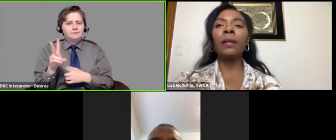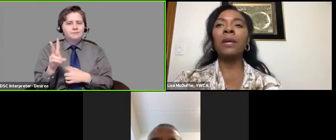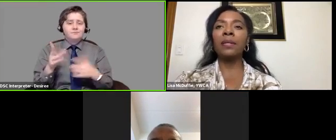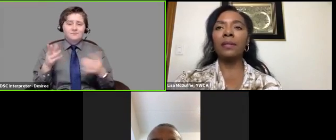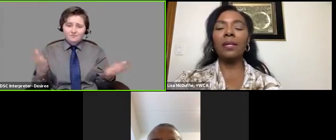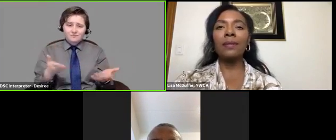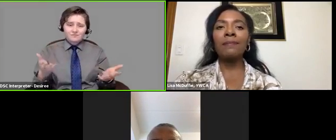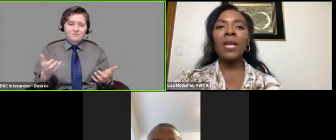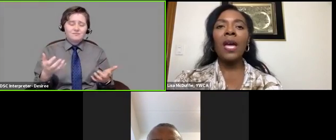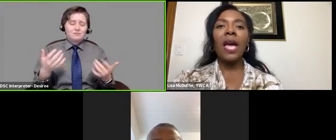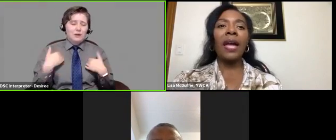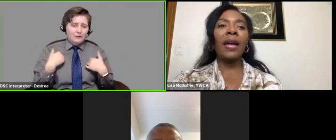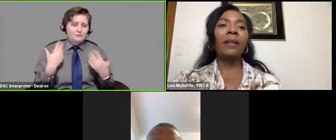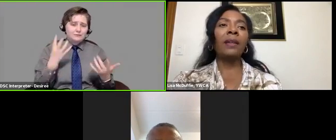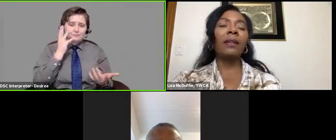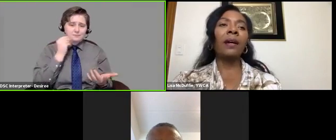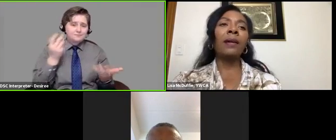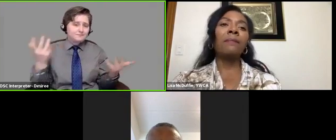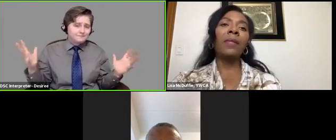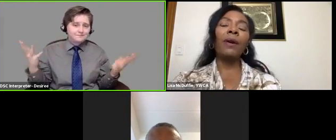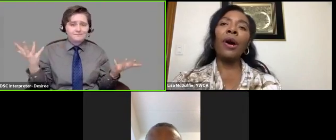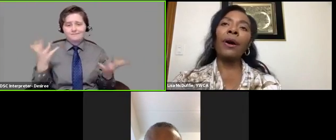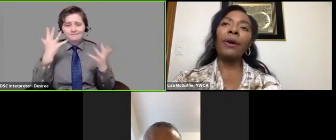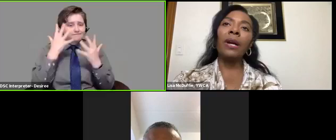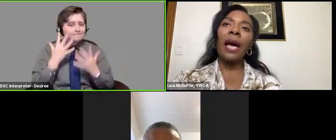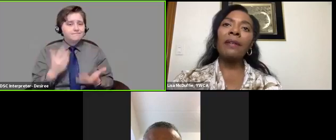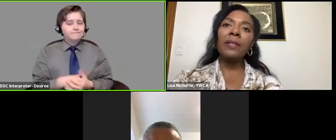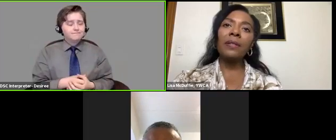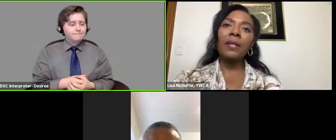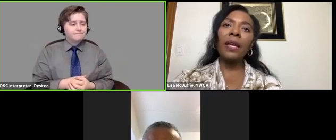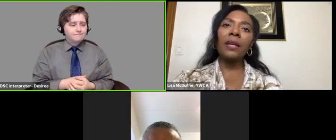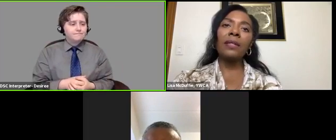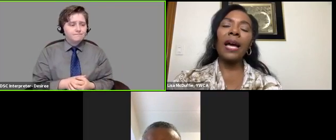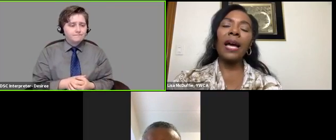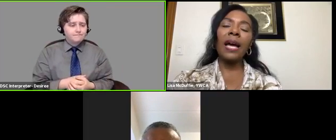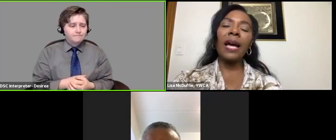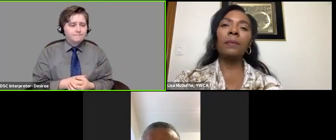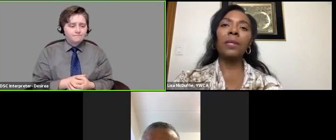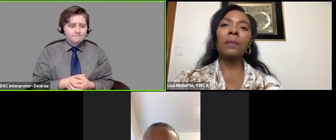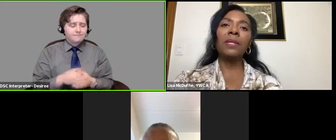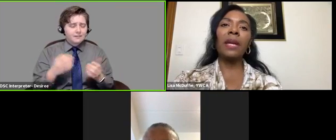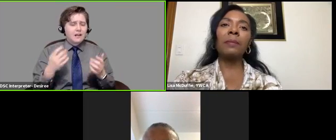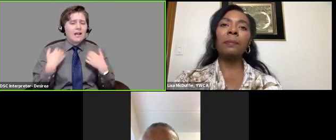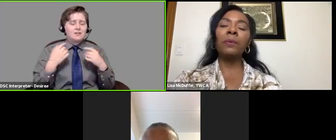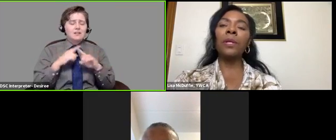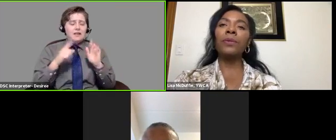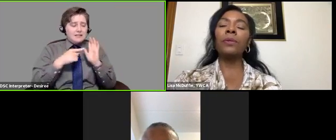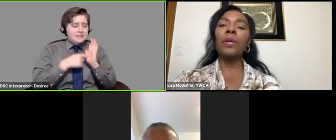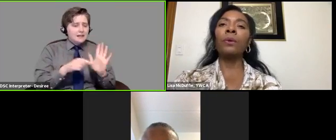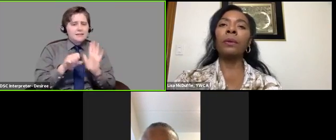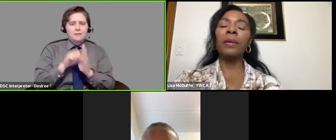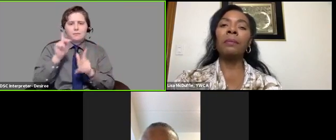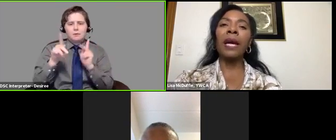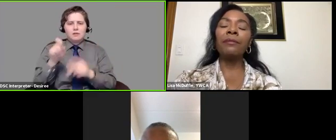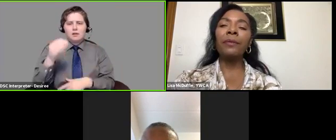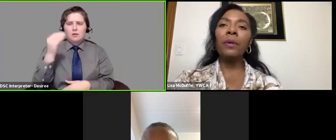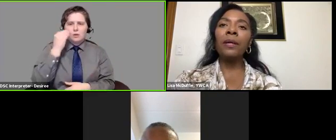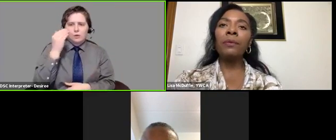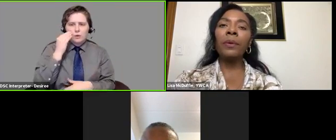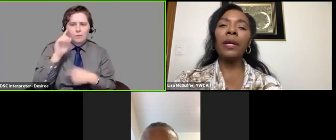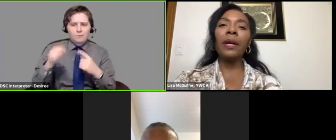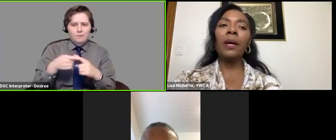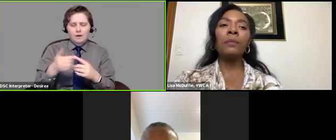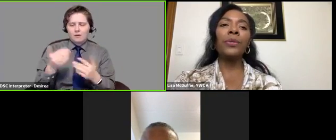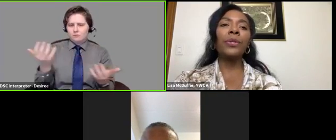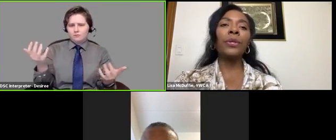here and amongst us. And there are obviously signs and symptoms that people need to know and be mindful of